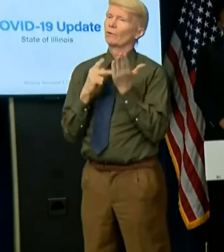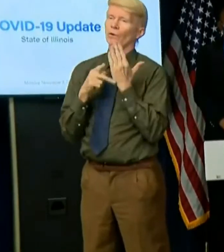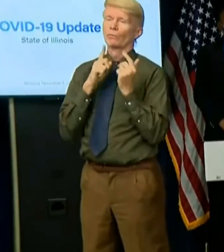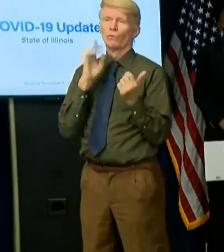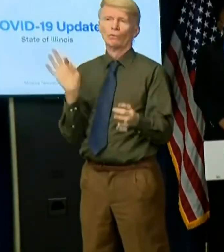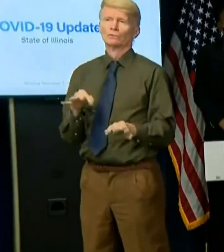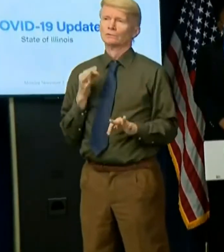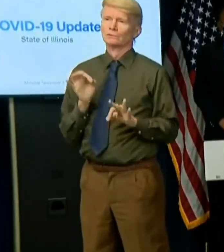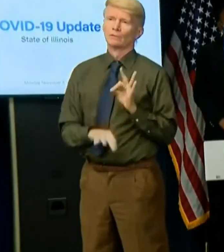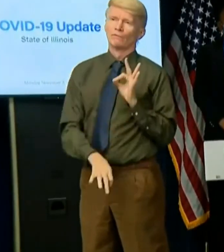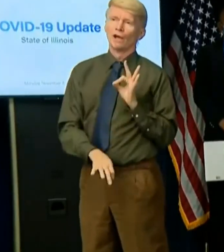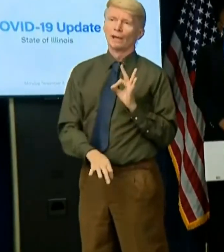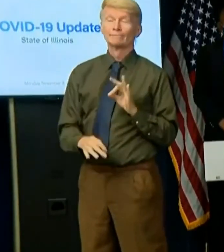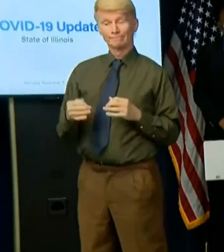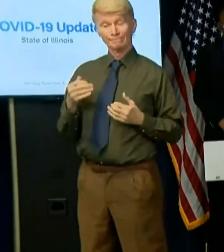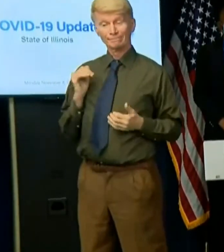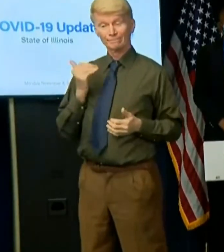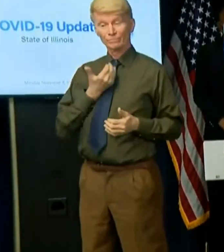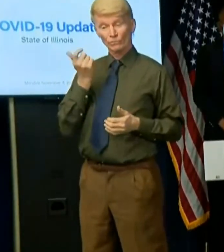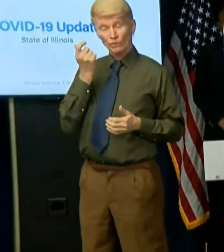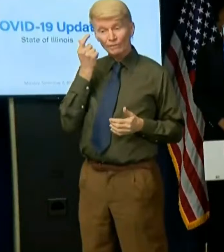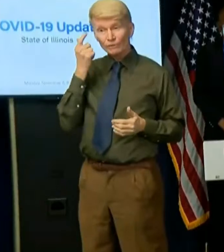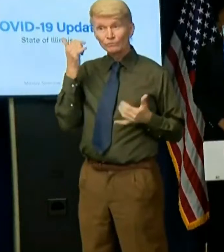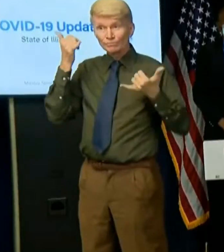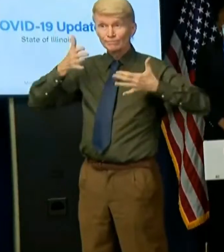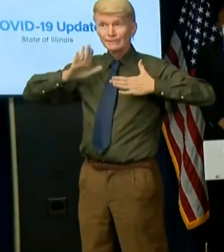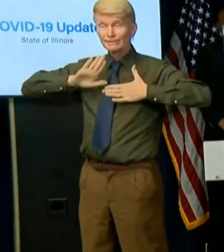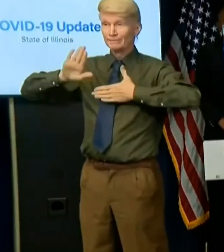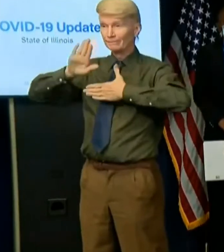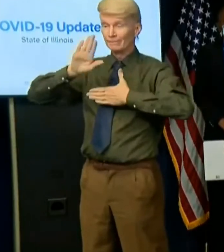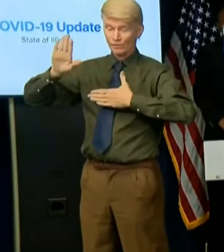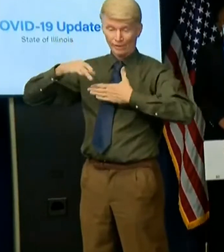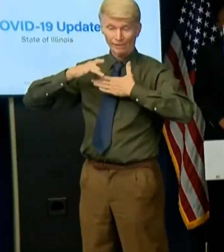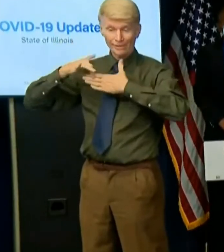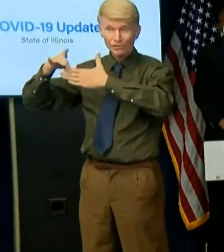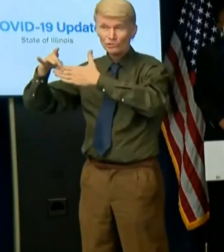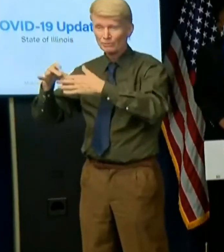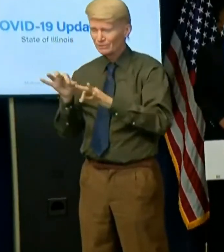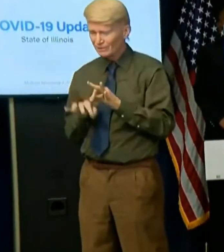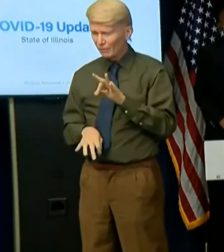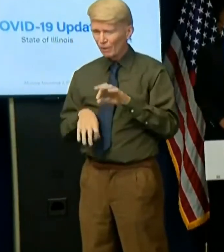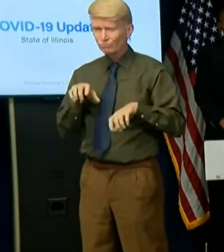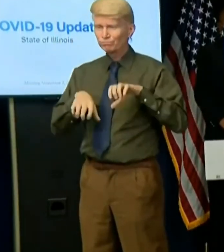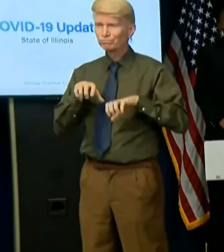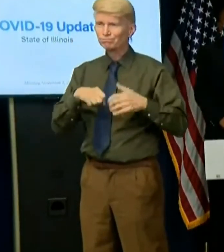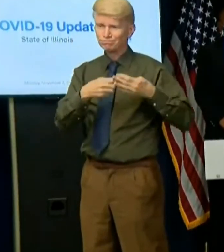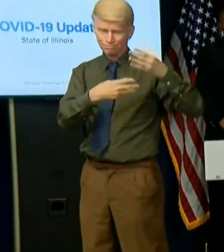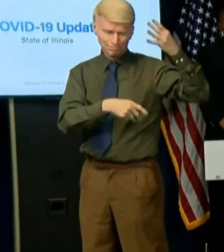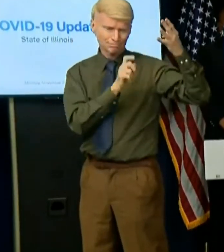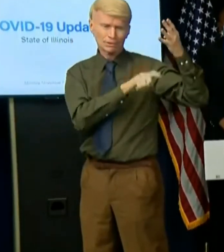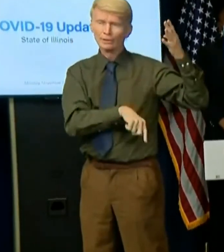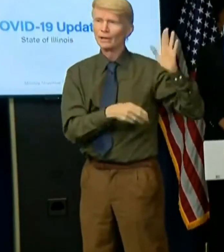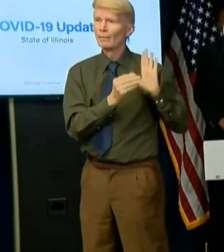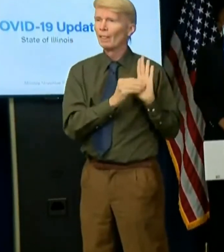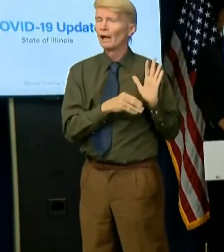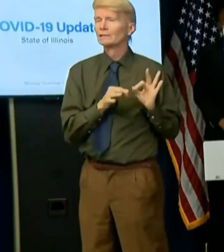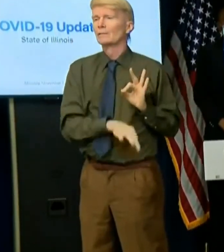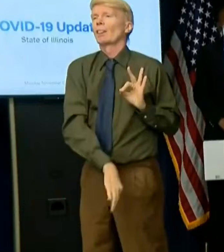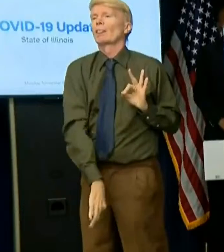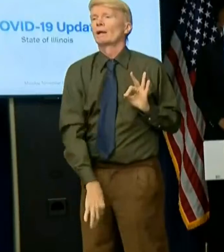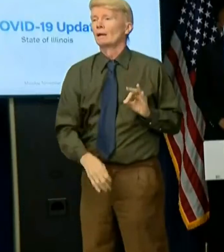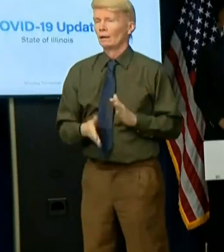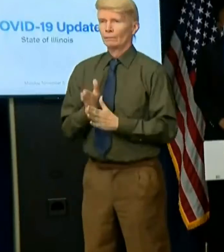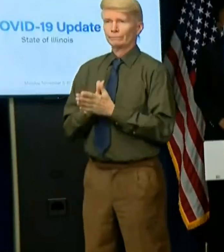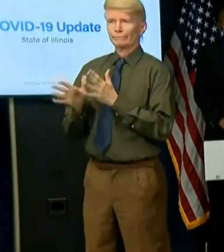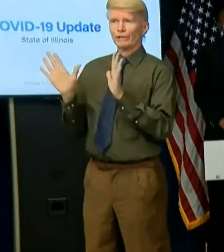such that Director Guthrie and her leadership has created such a simple application process, so there's no reason why small businesses